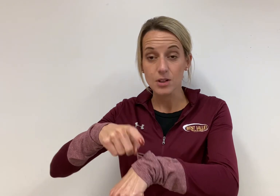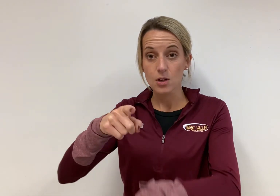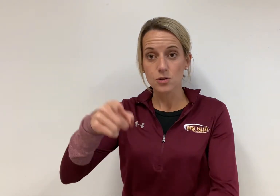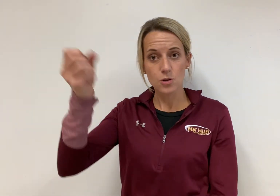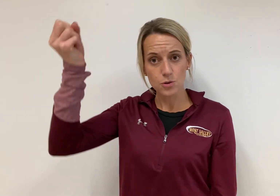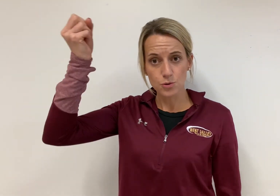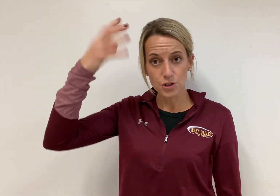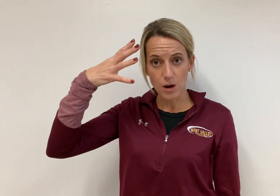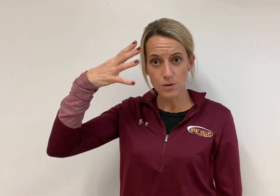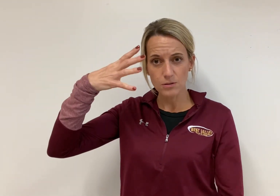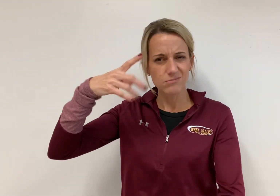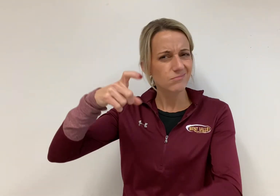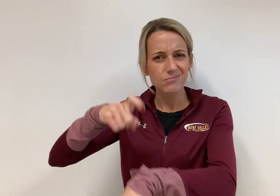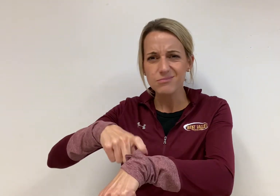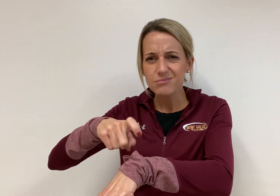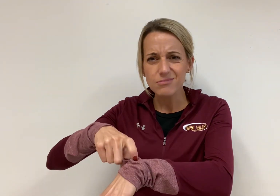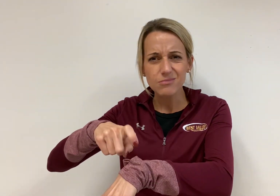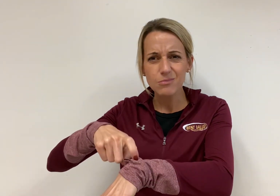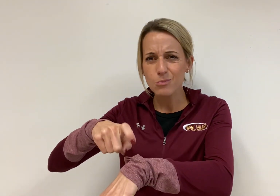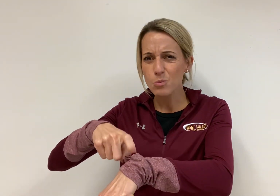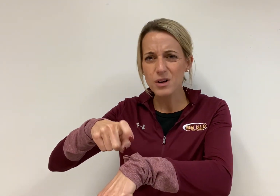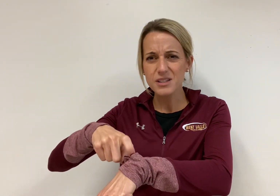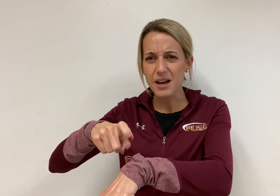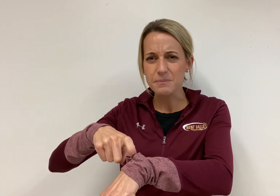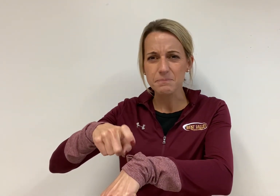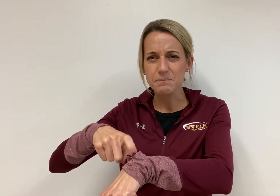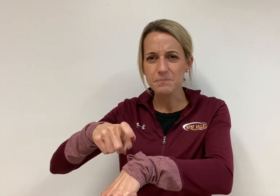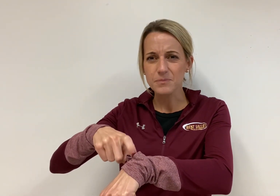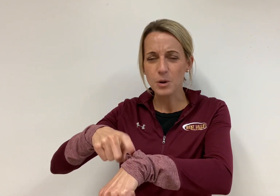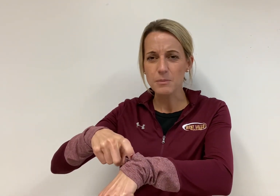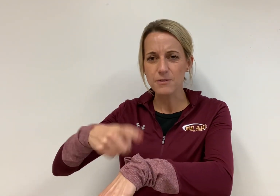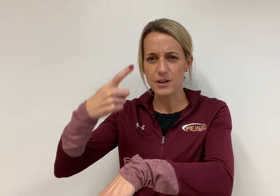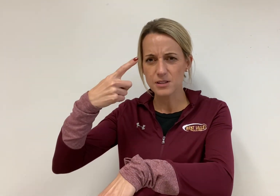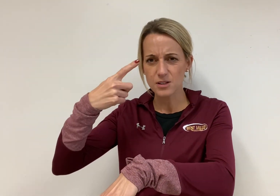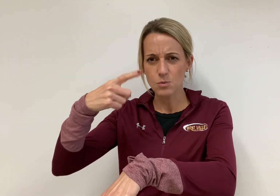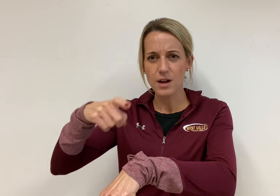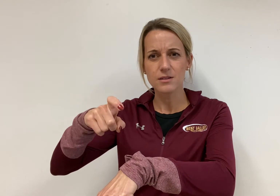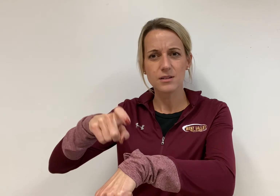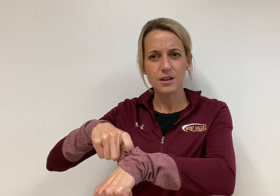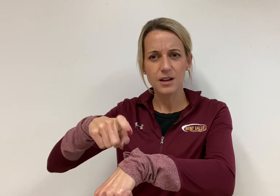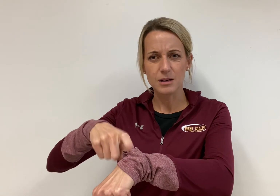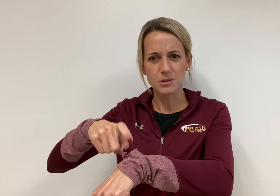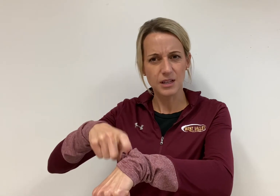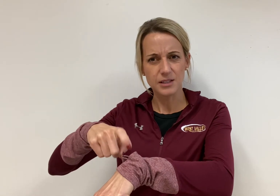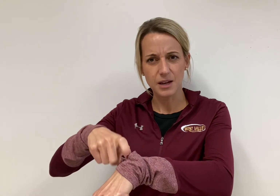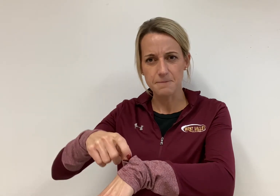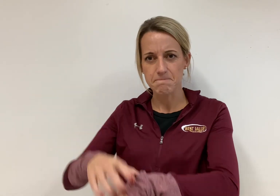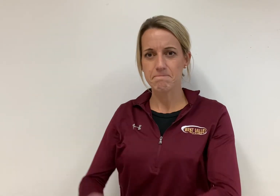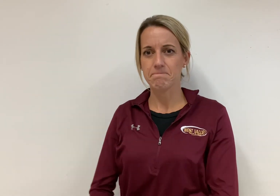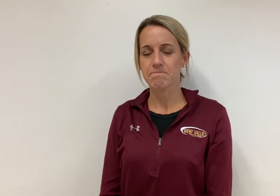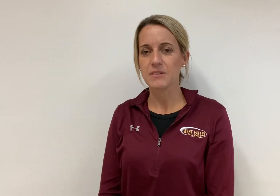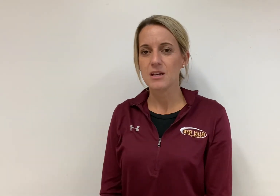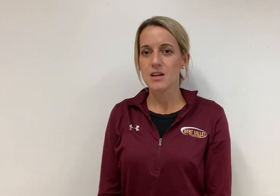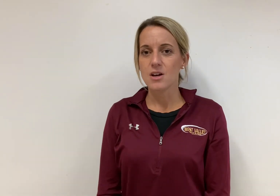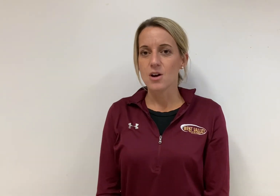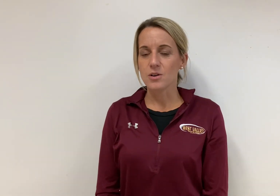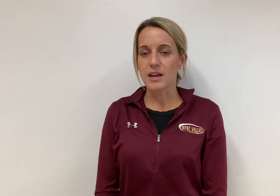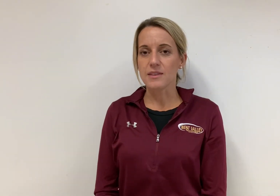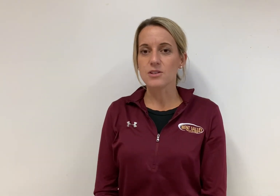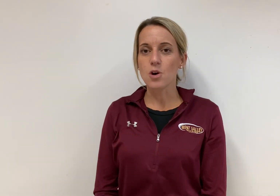so you shower, what time, right? My face says what, and I'm signing time. Okay, and then don't